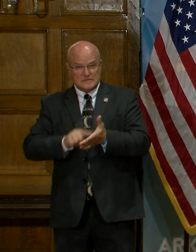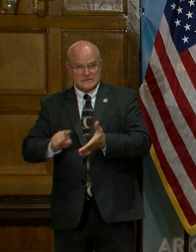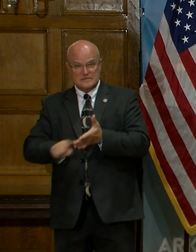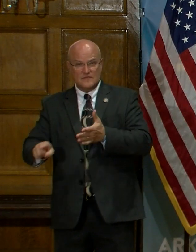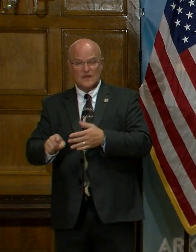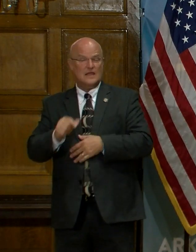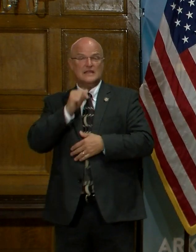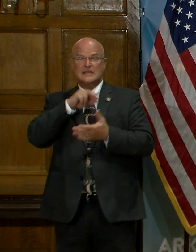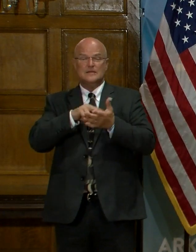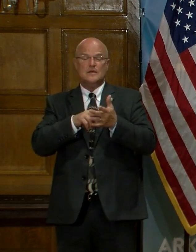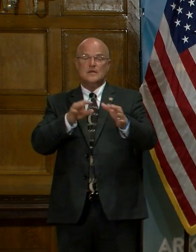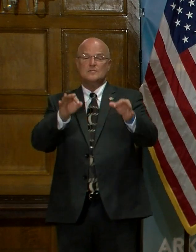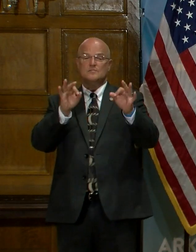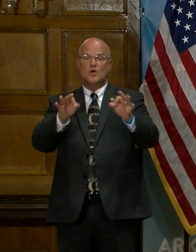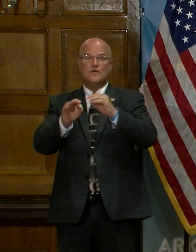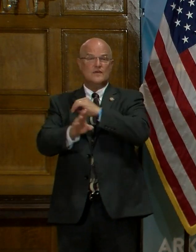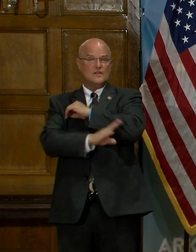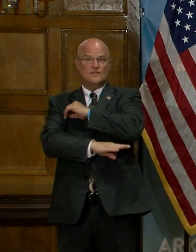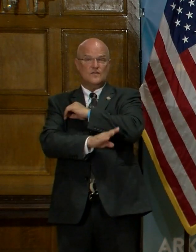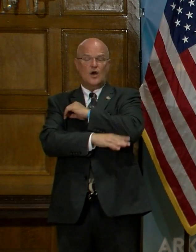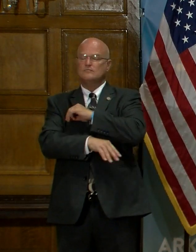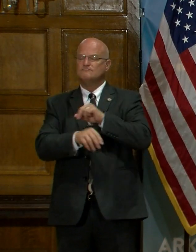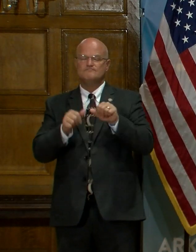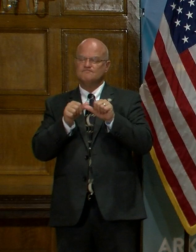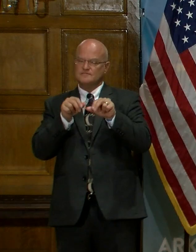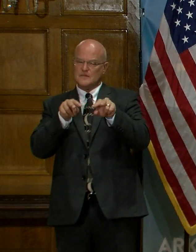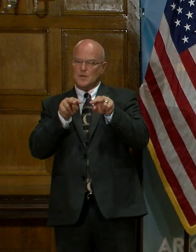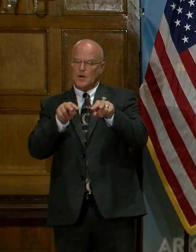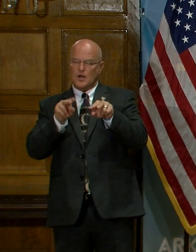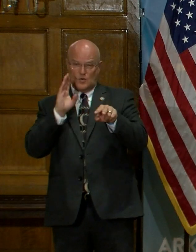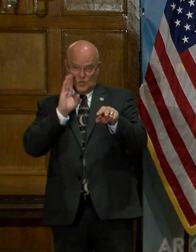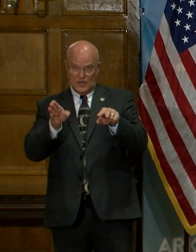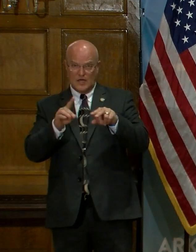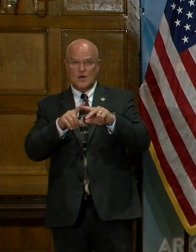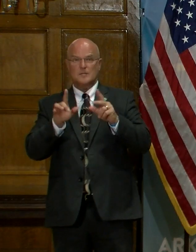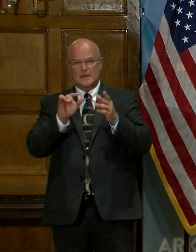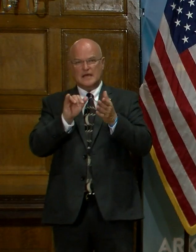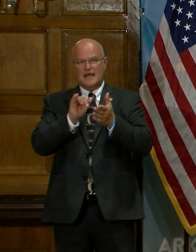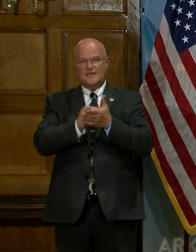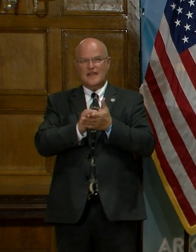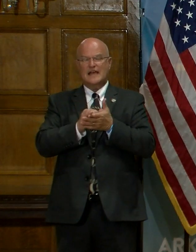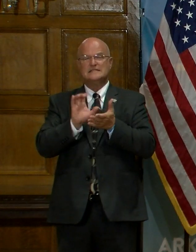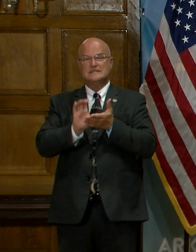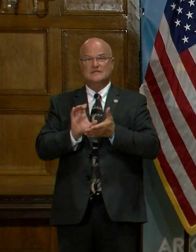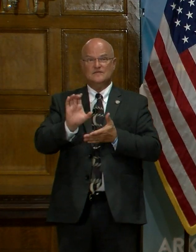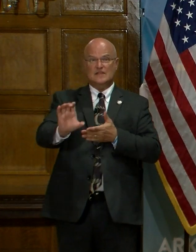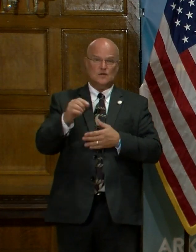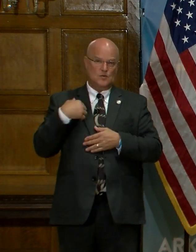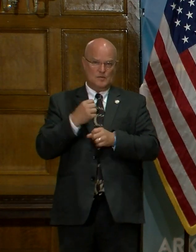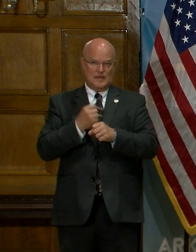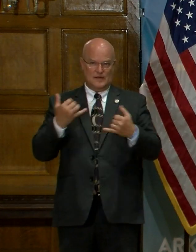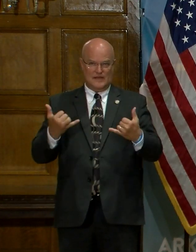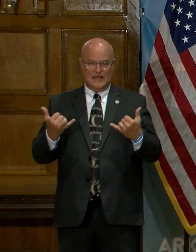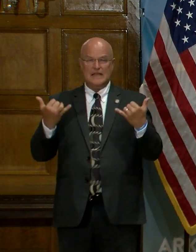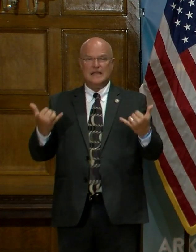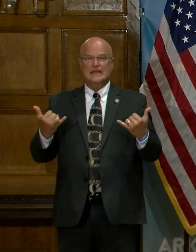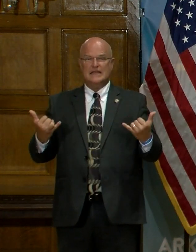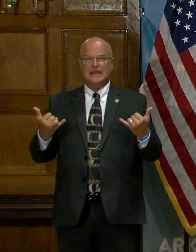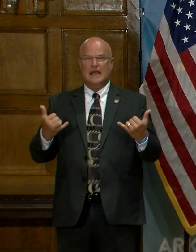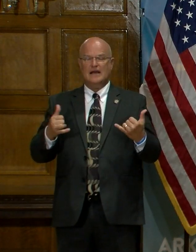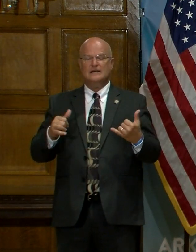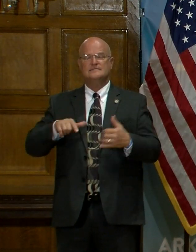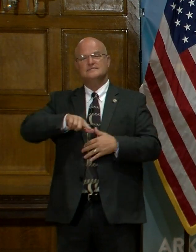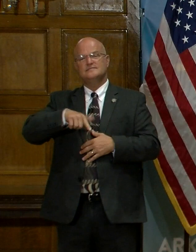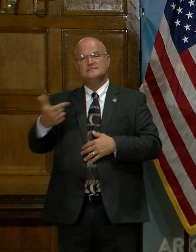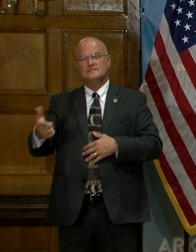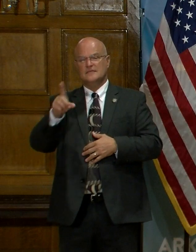to be perfect in the fall. We'll continue to monitor that, but those are big investments that we're making. With that, I'll